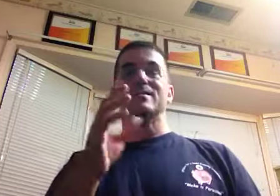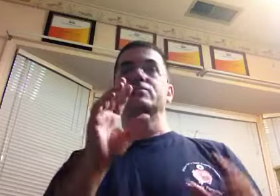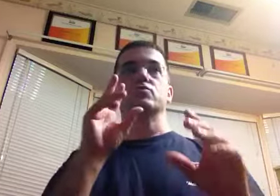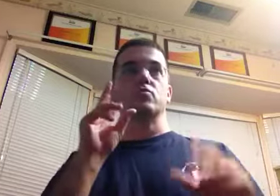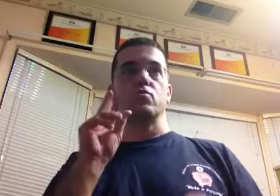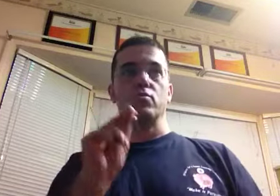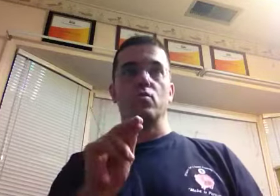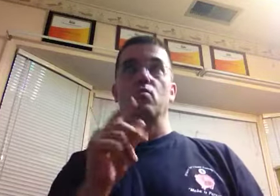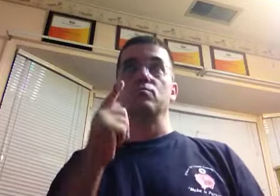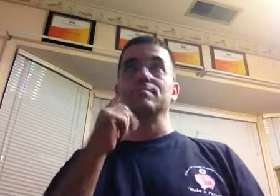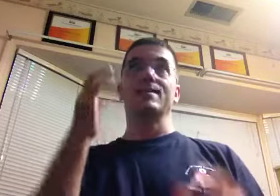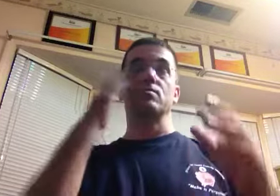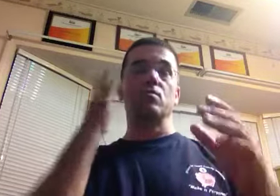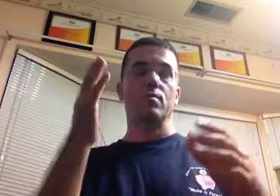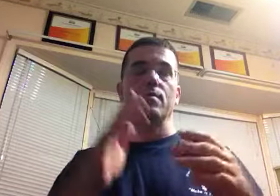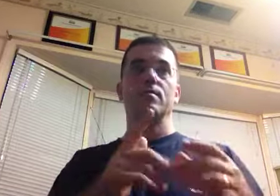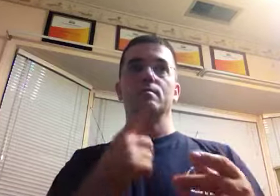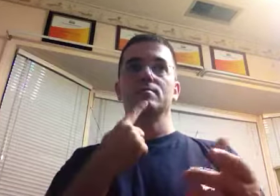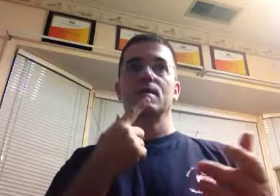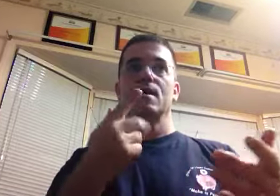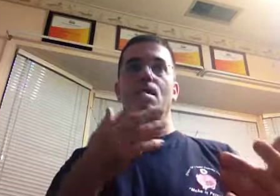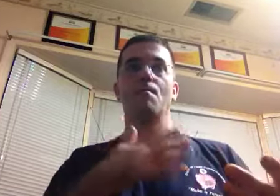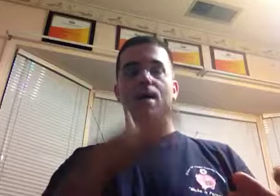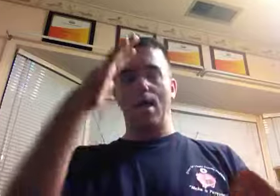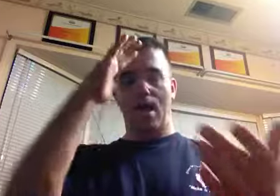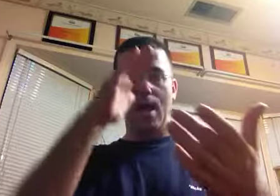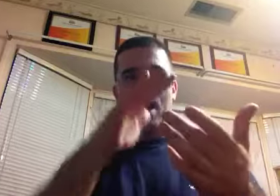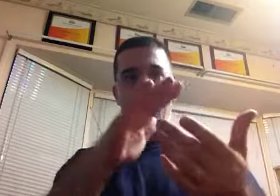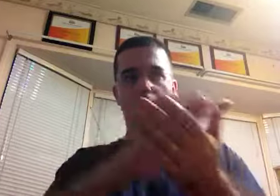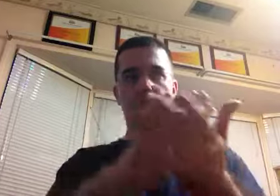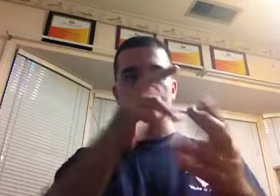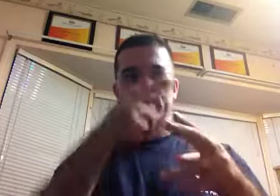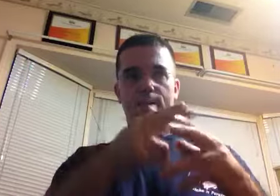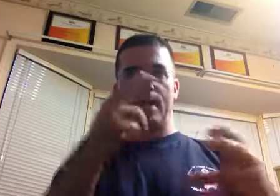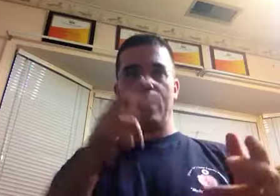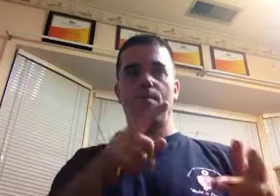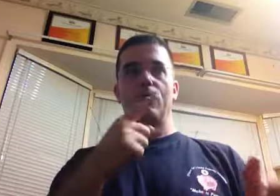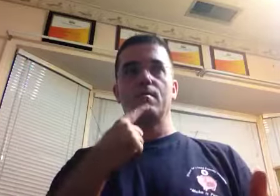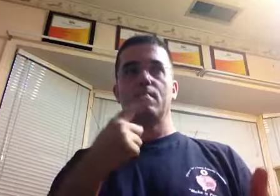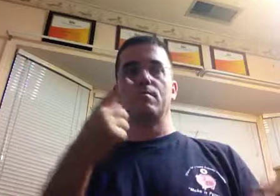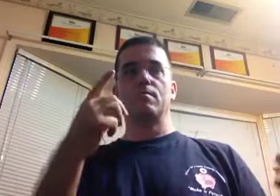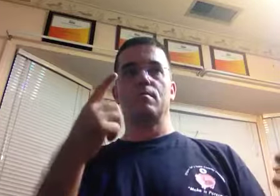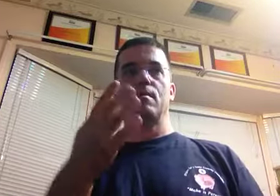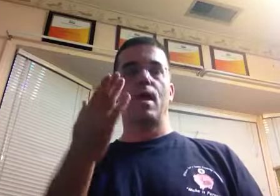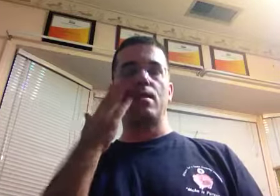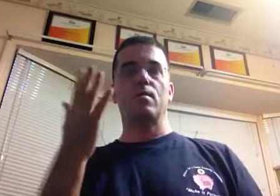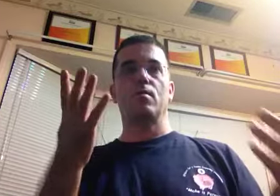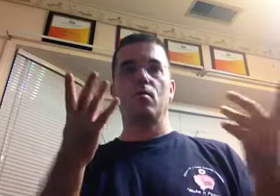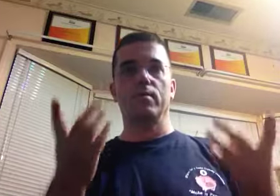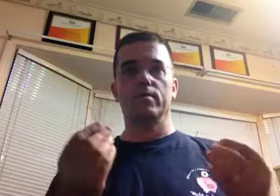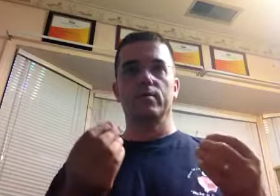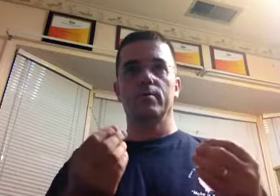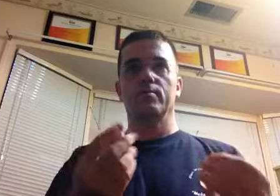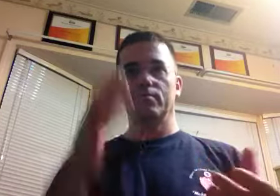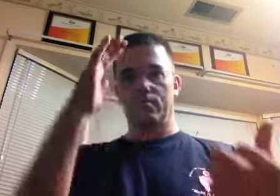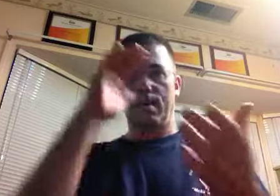no. Okay. They have not said my husband's name is on there. It's the first one that says that. I don't know what to do. Well, that would be identity